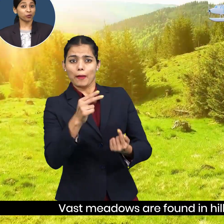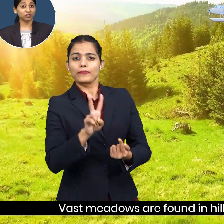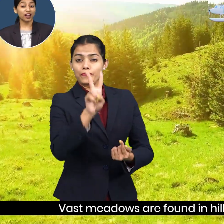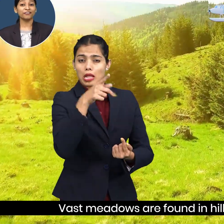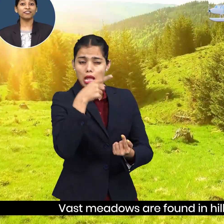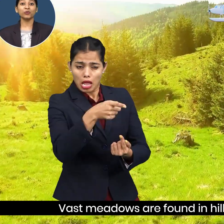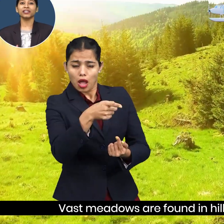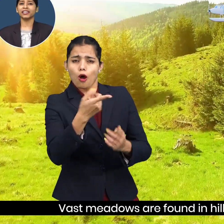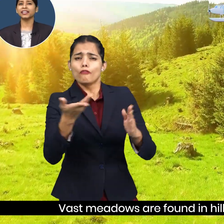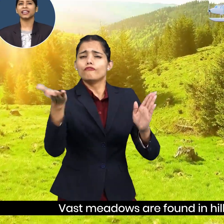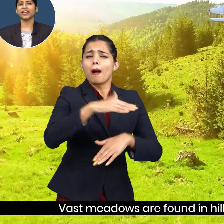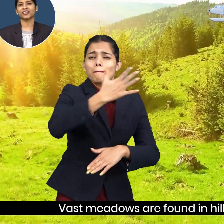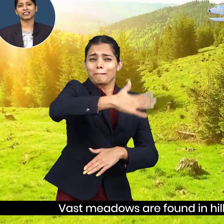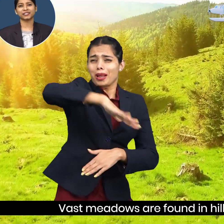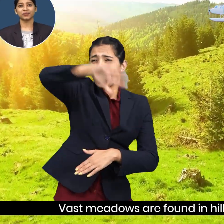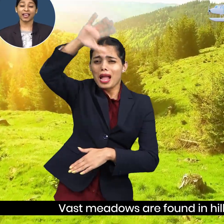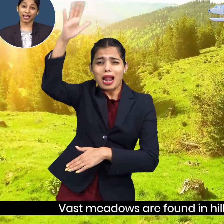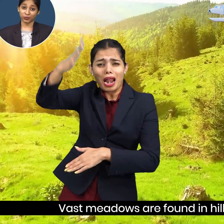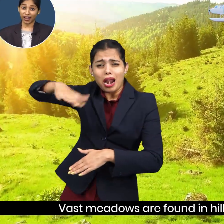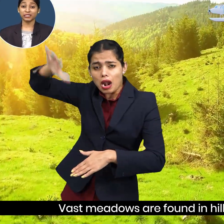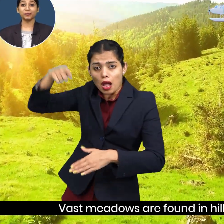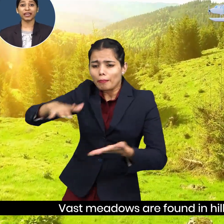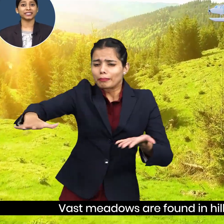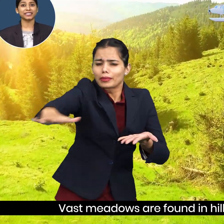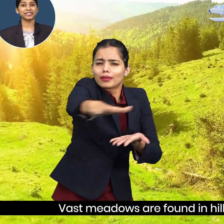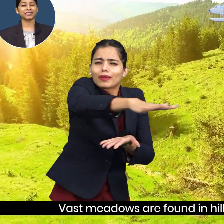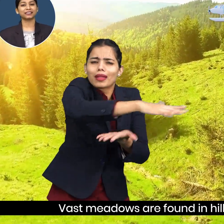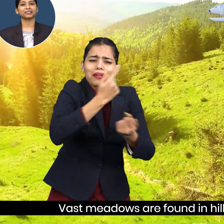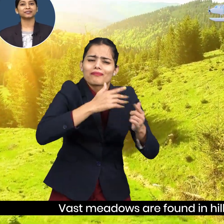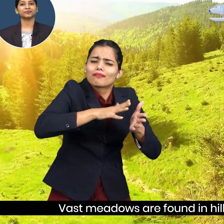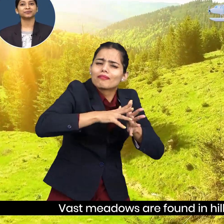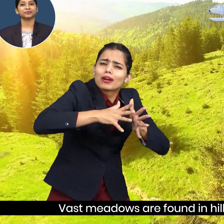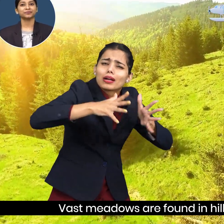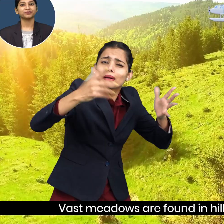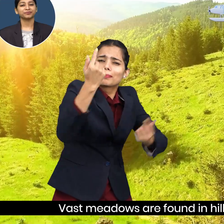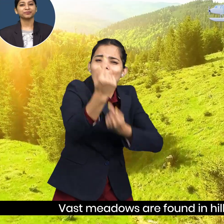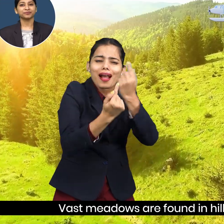Vast meadows are found in hilly areas as well as plains.